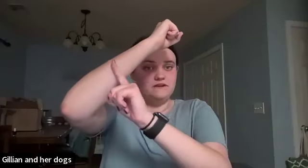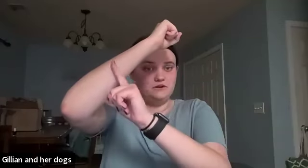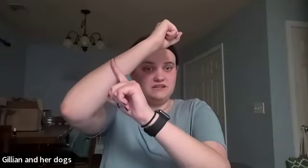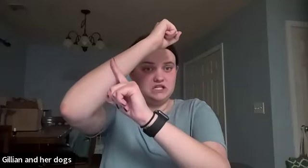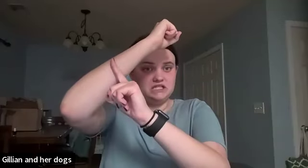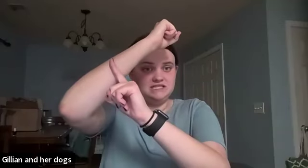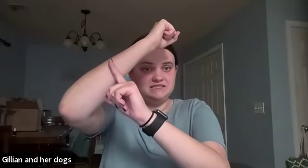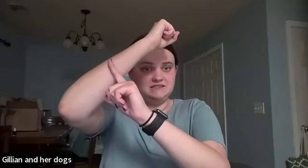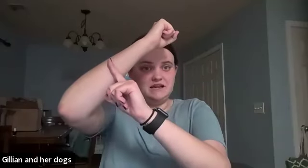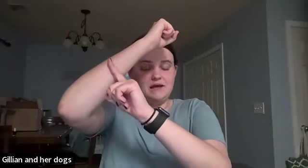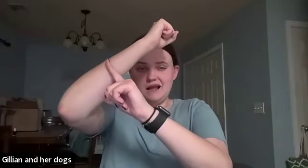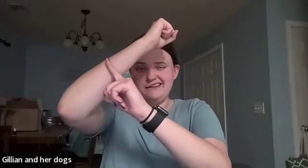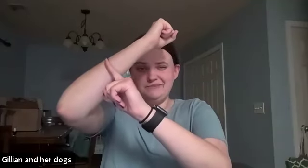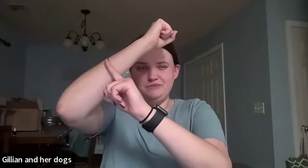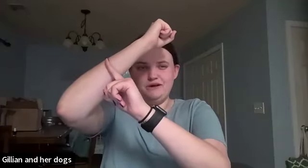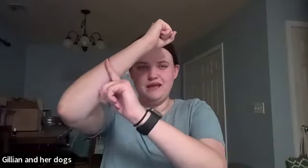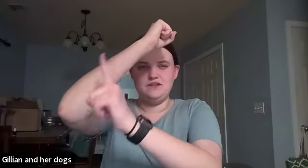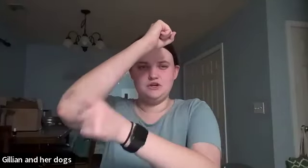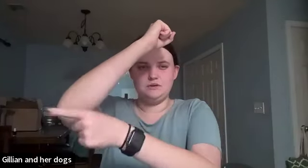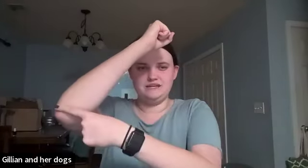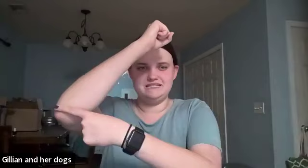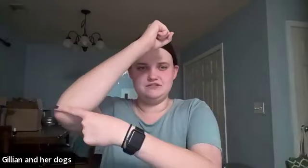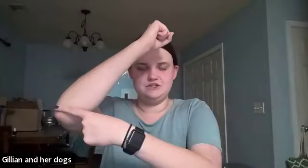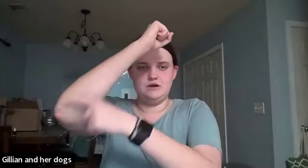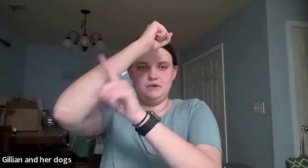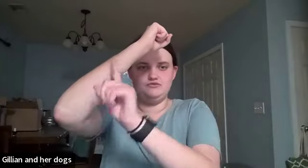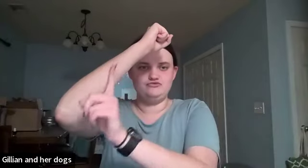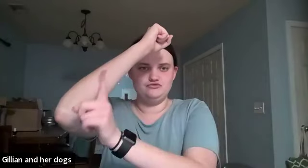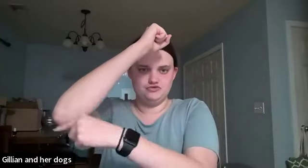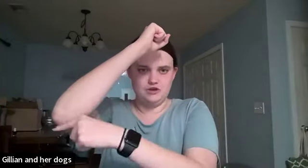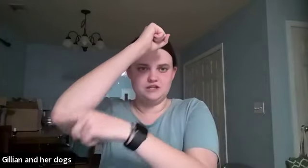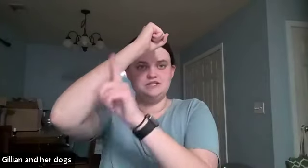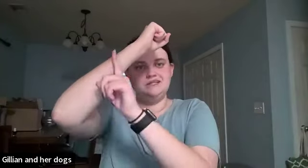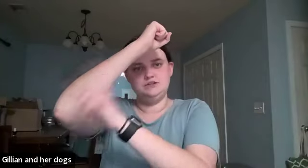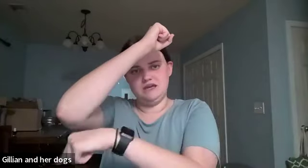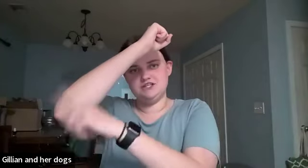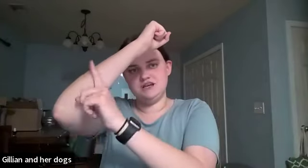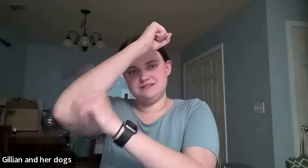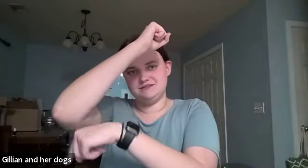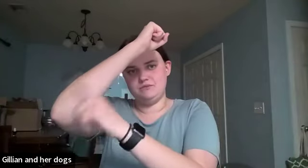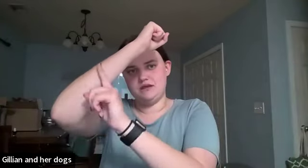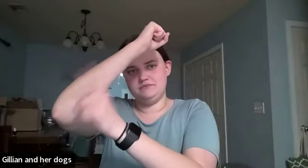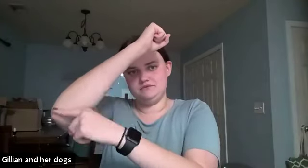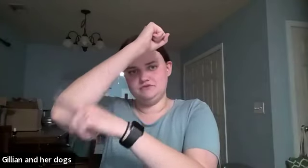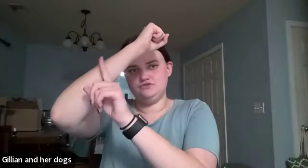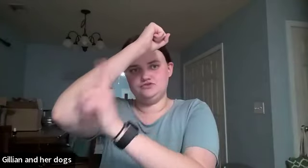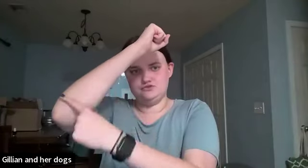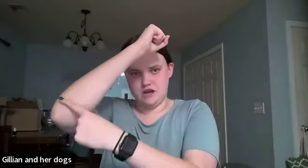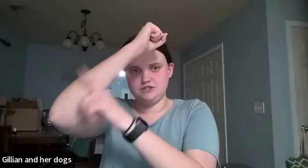finger here, kind of like midpoint, and then you're going to bring it down to your elbow. Trash. You can just kind of swipe